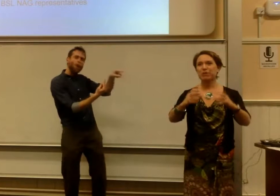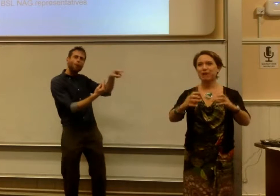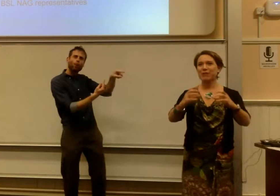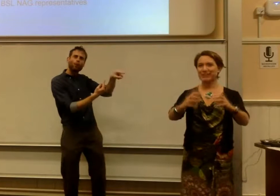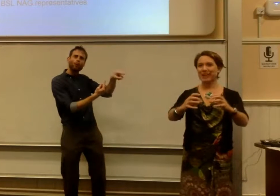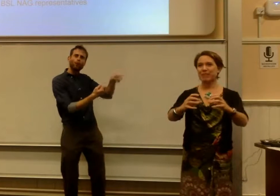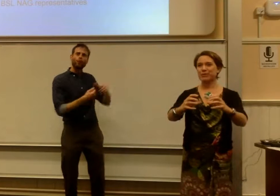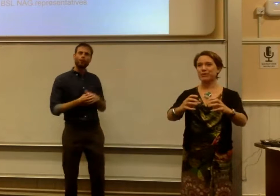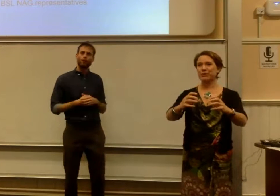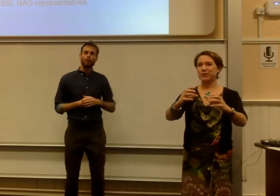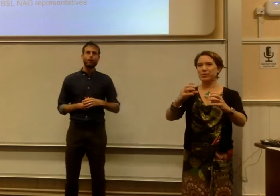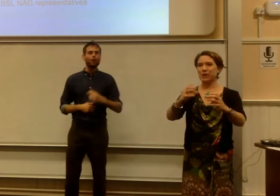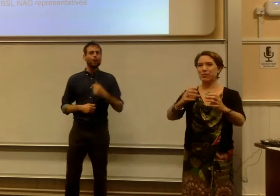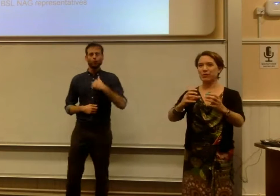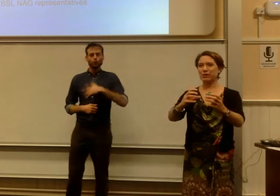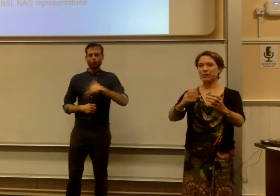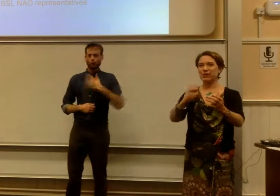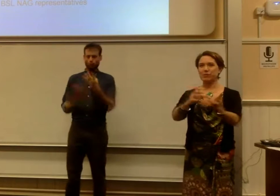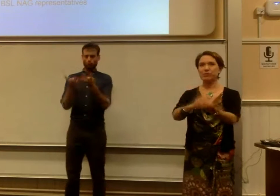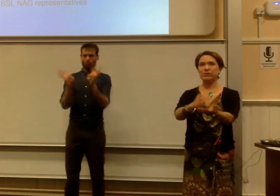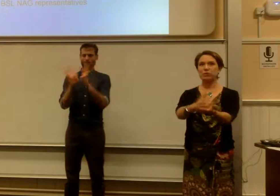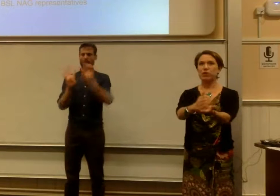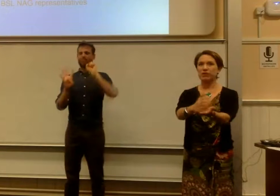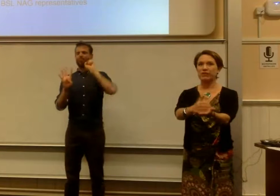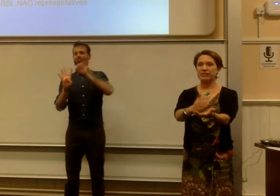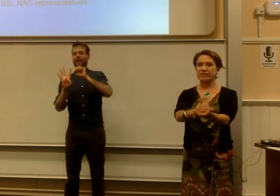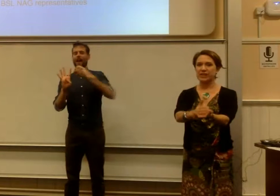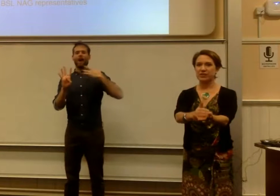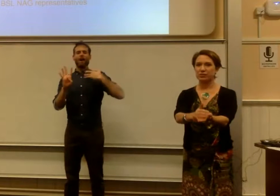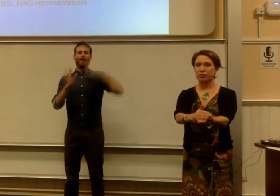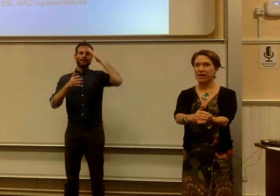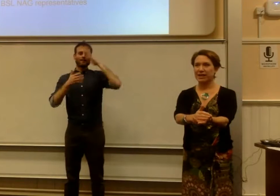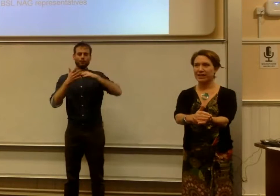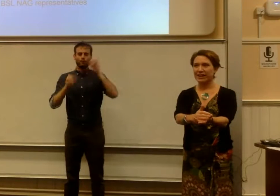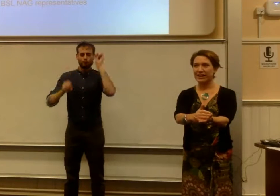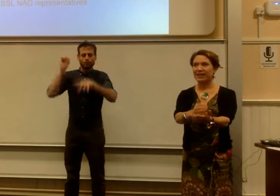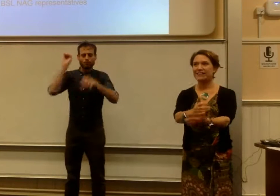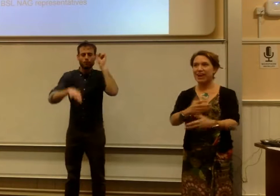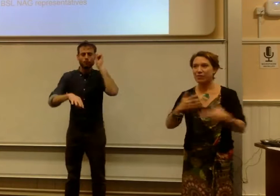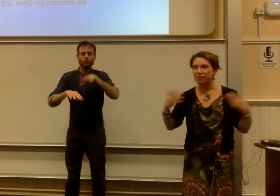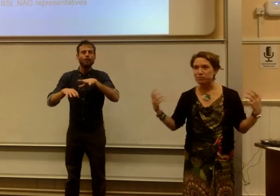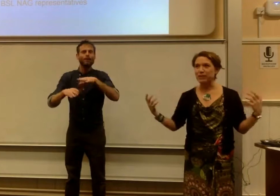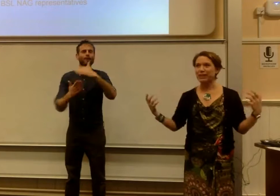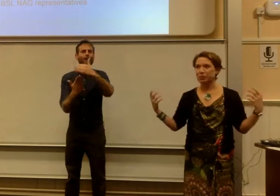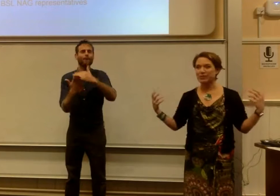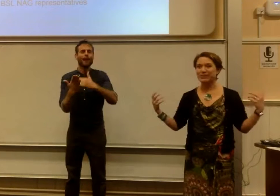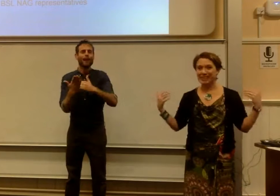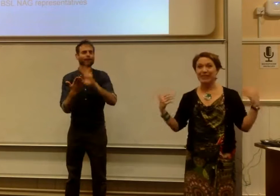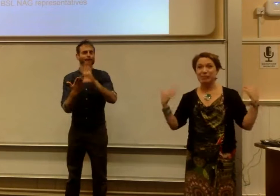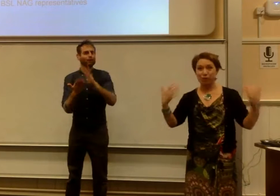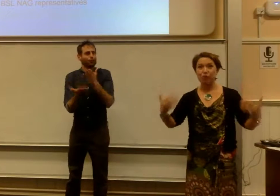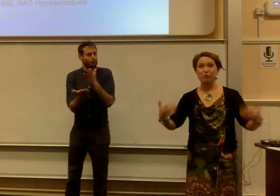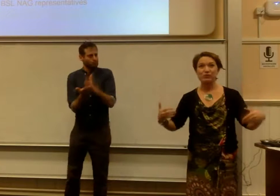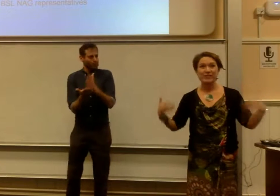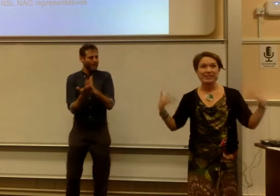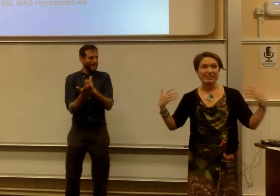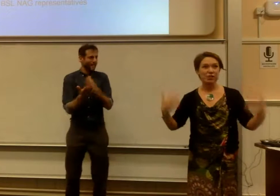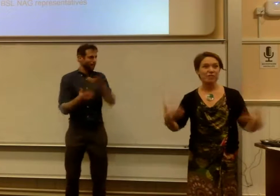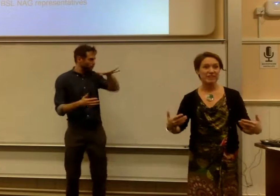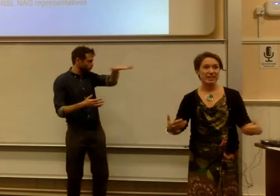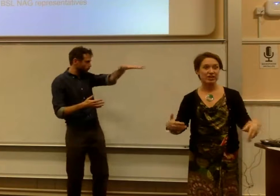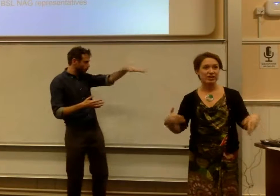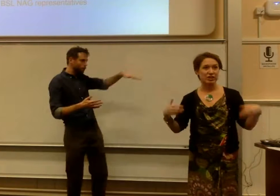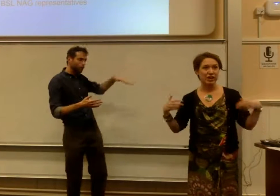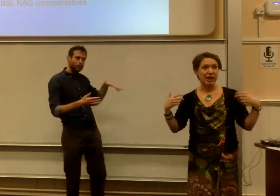those people around the table that will influence what goes into the national plan. It's everybody who wants to get involved